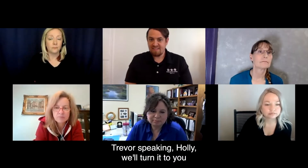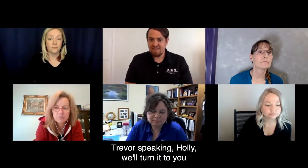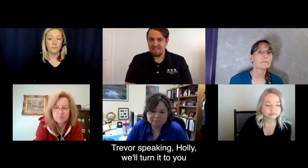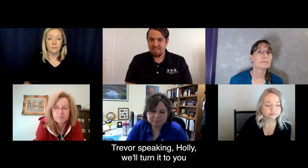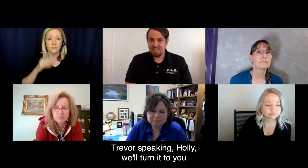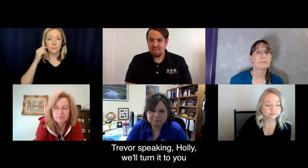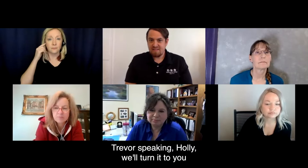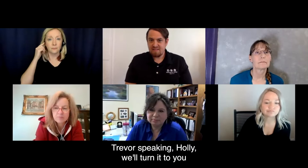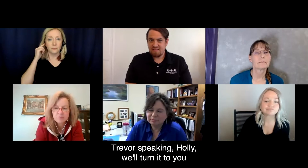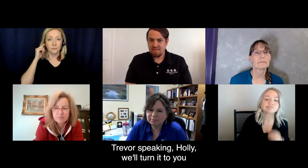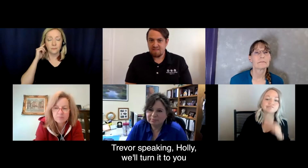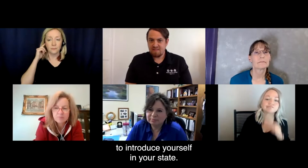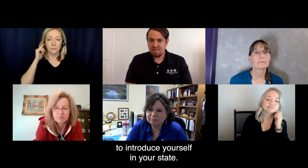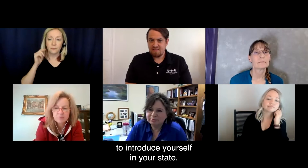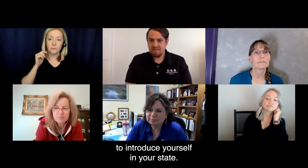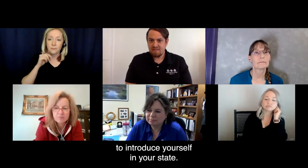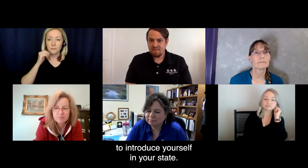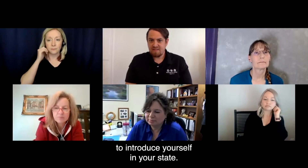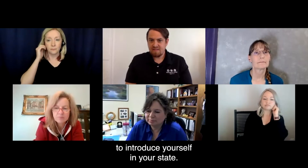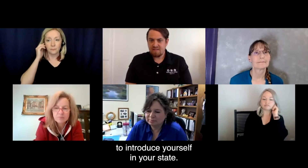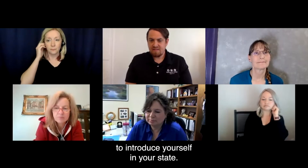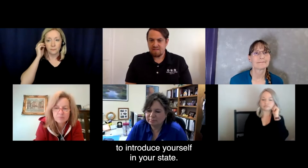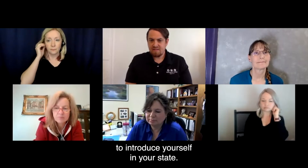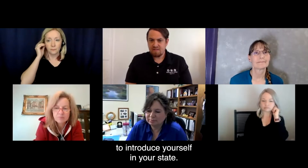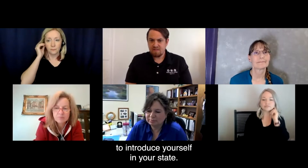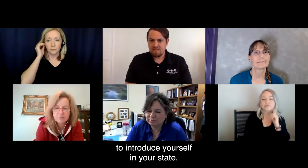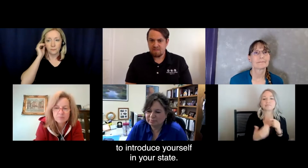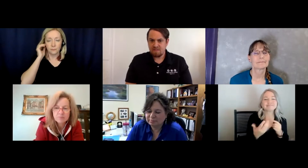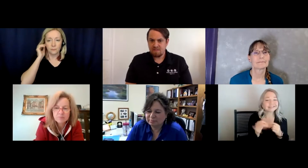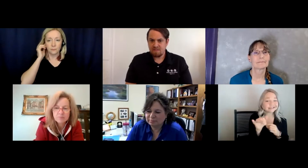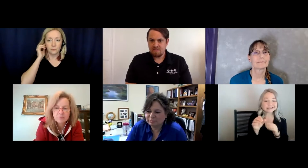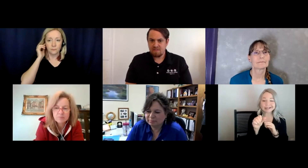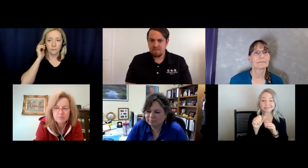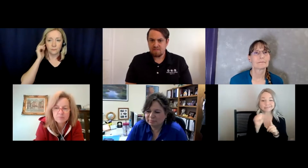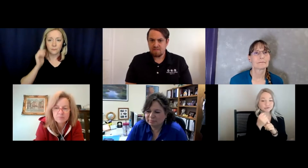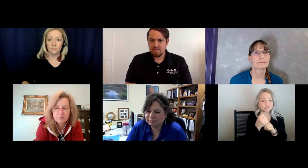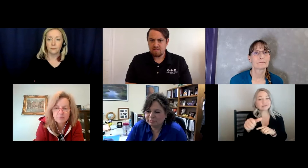Travis speaking. Holly, we'll turn it to you to introduce yourself in your state.